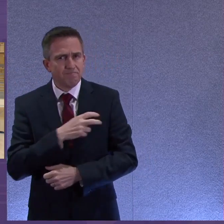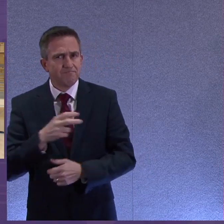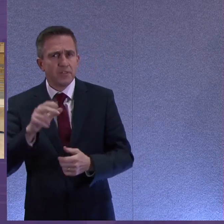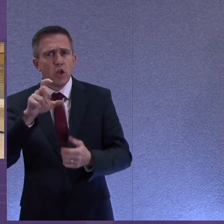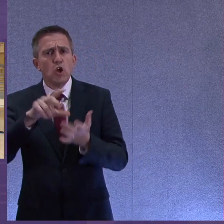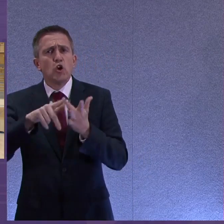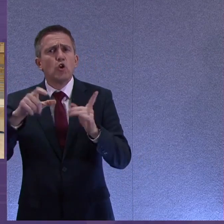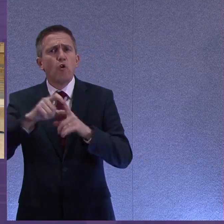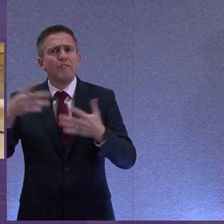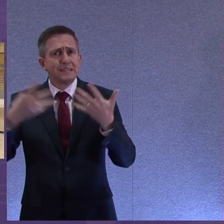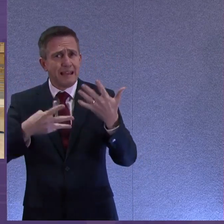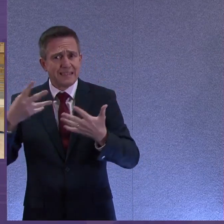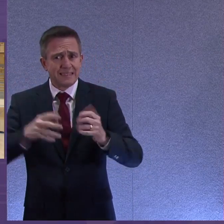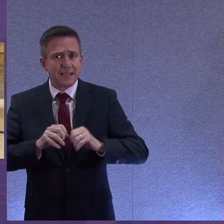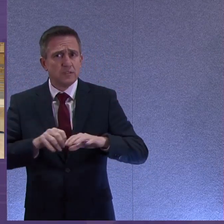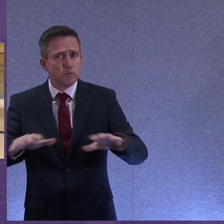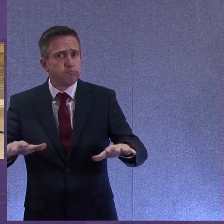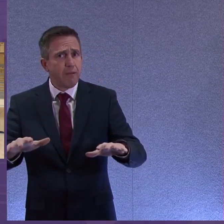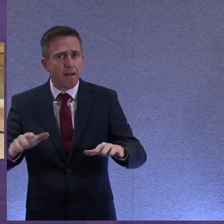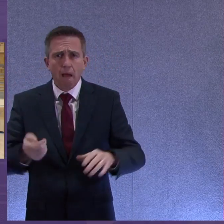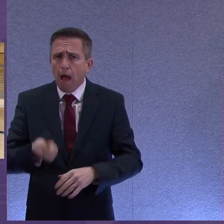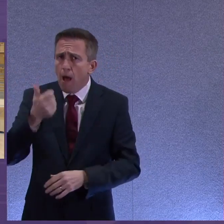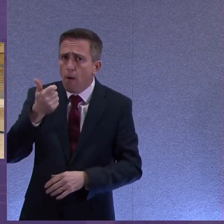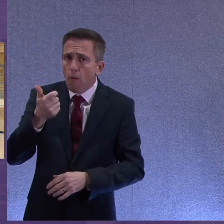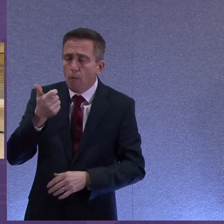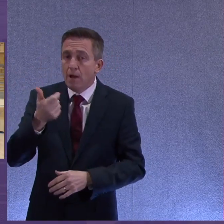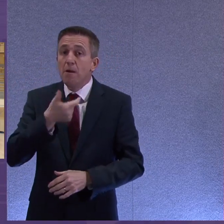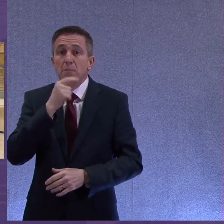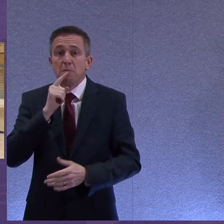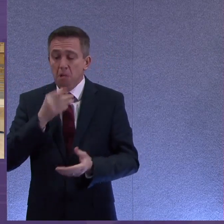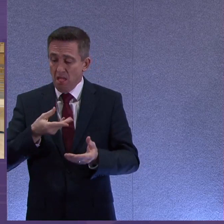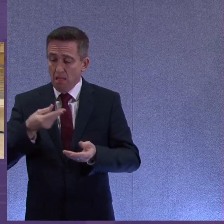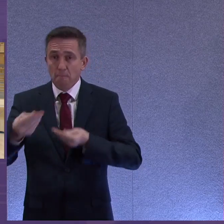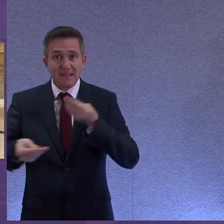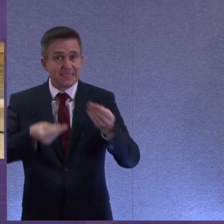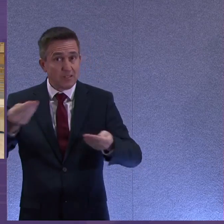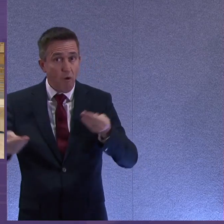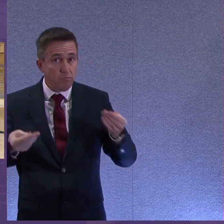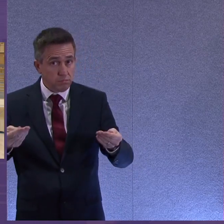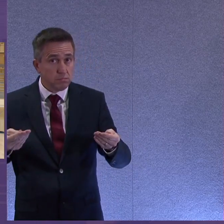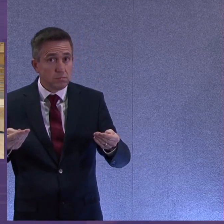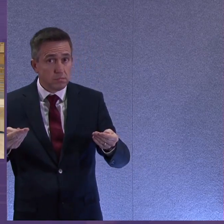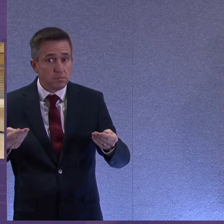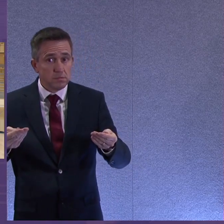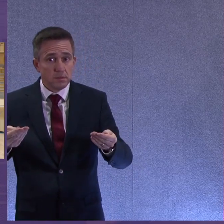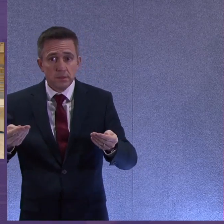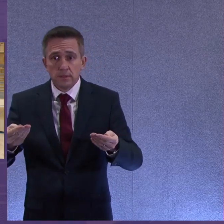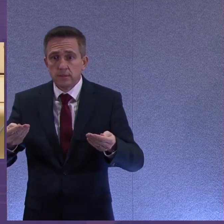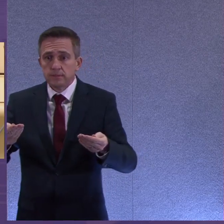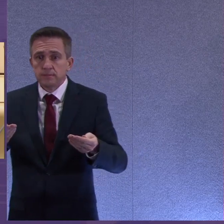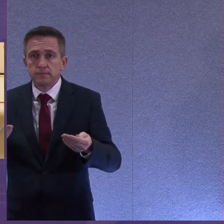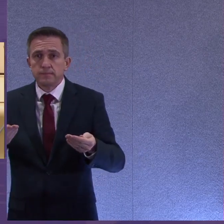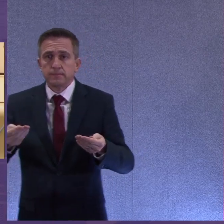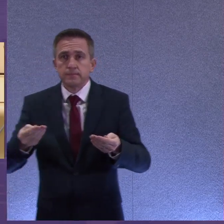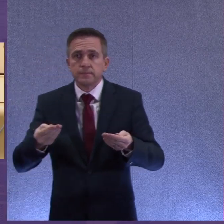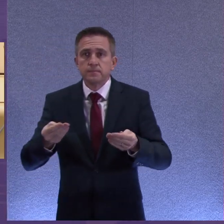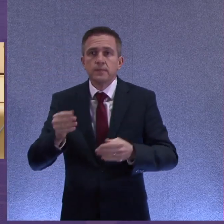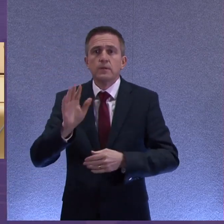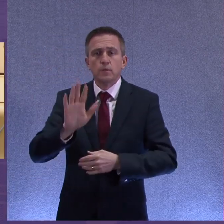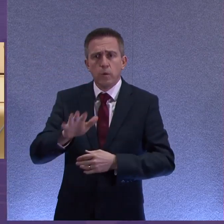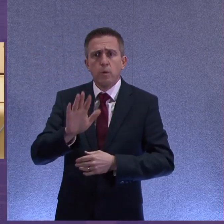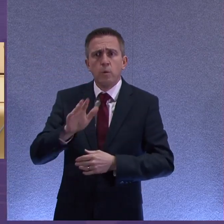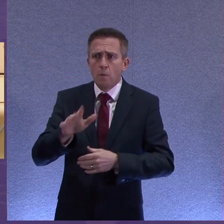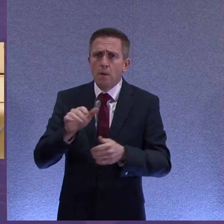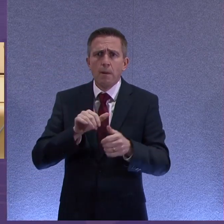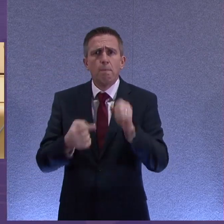doesn't spread on its own. It's spread by people. So what needs to happen is absolutely clear. Please stay